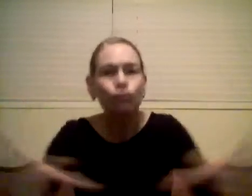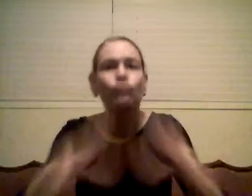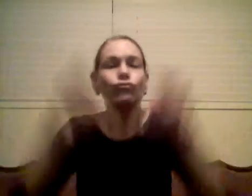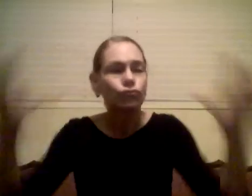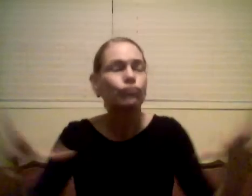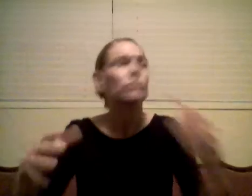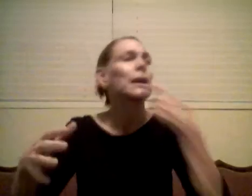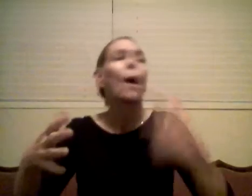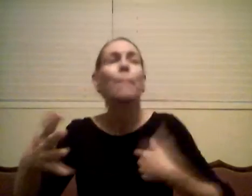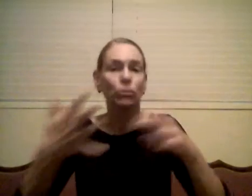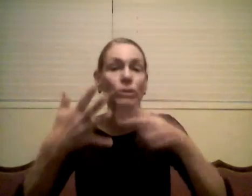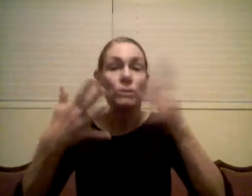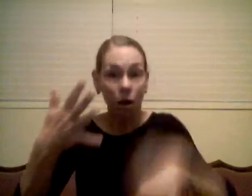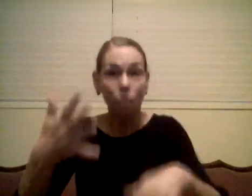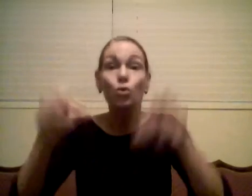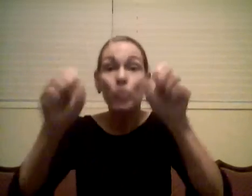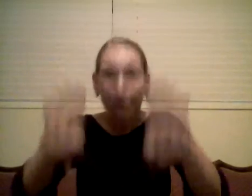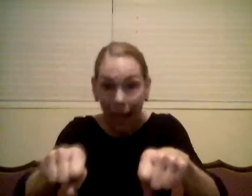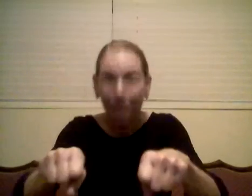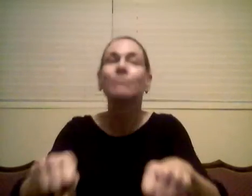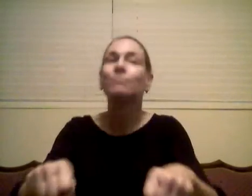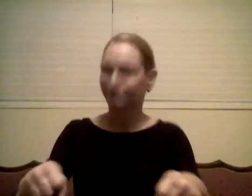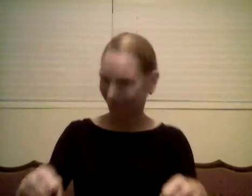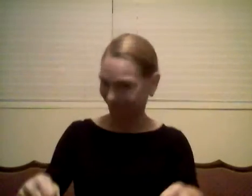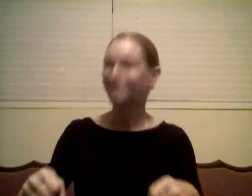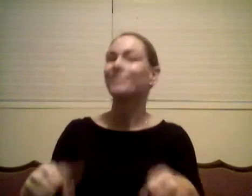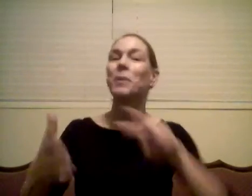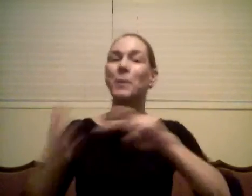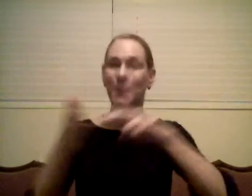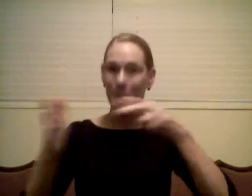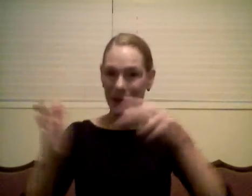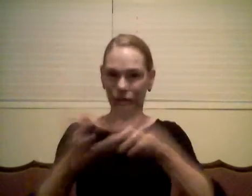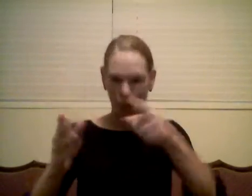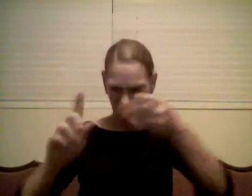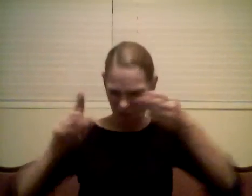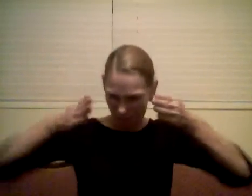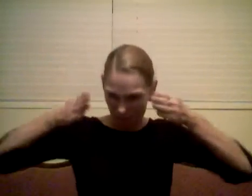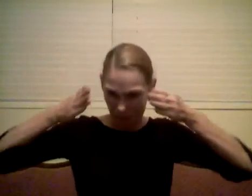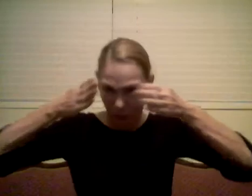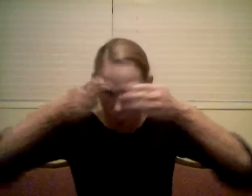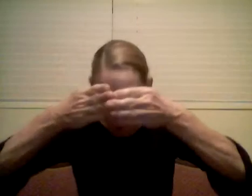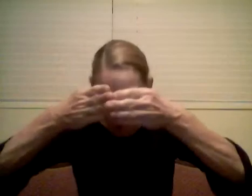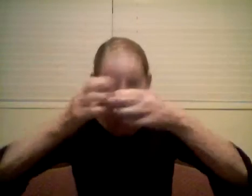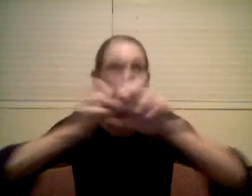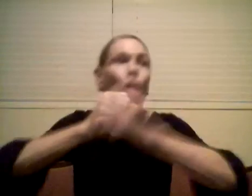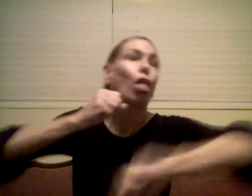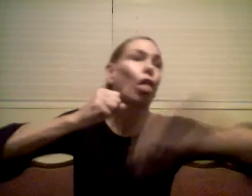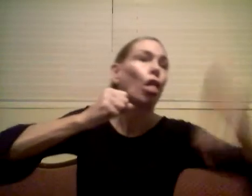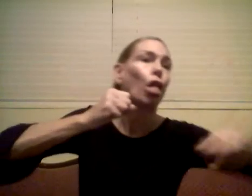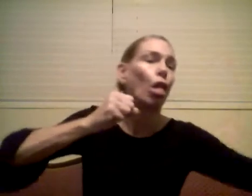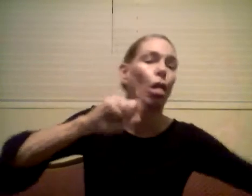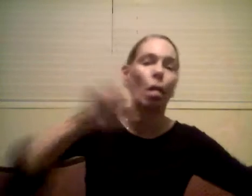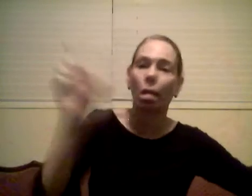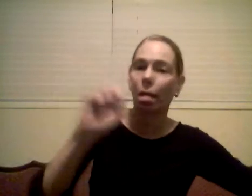result. If you can do that, you're going to be able to keep yourself focused and keep yourself from rambling. So, we want details.